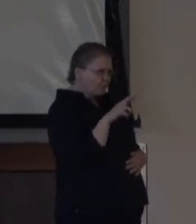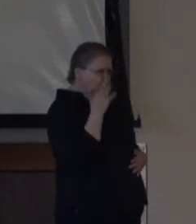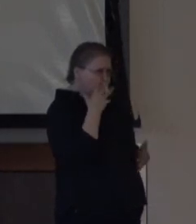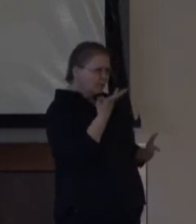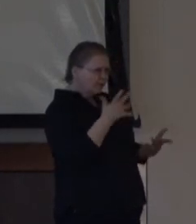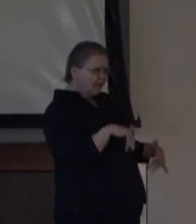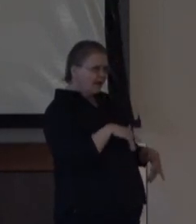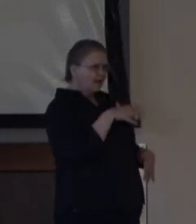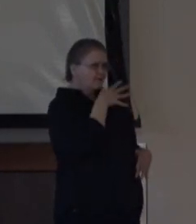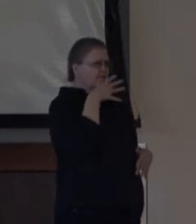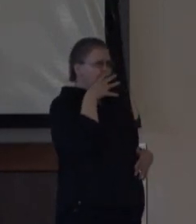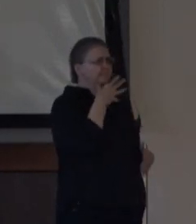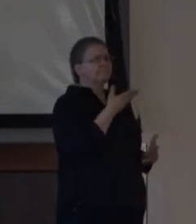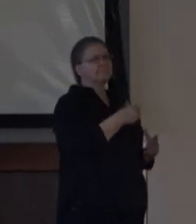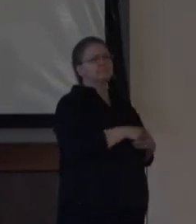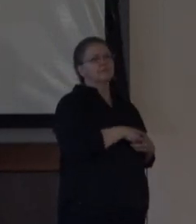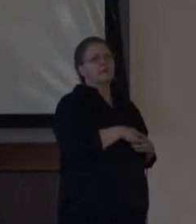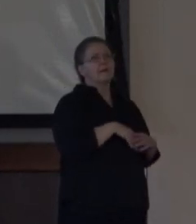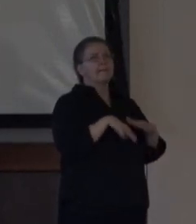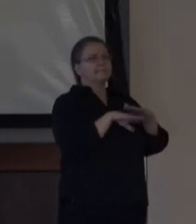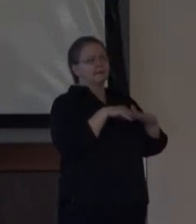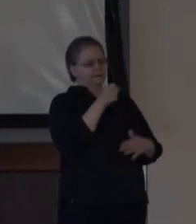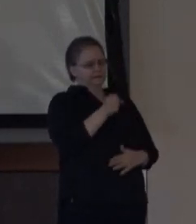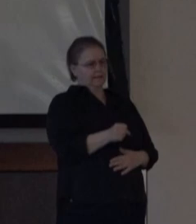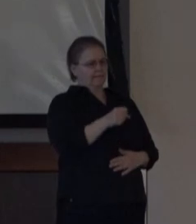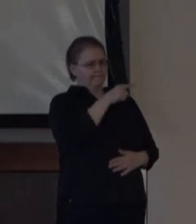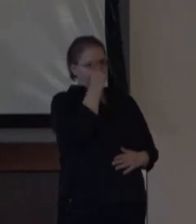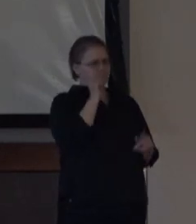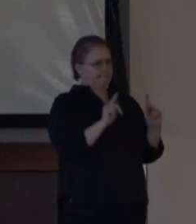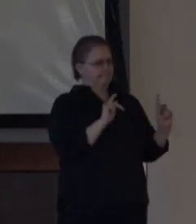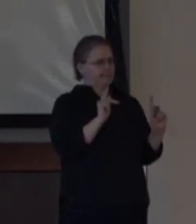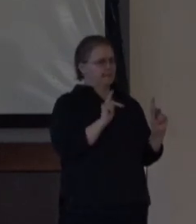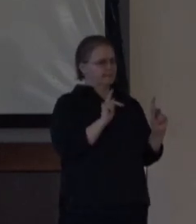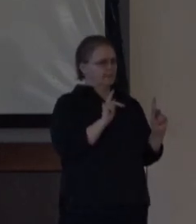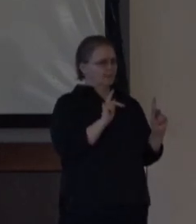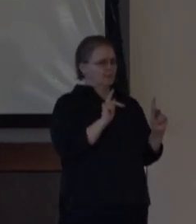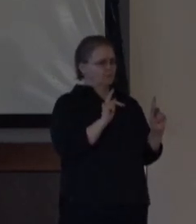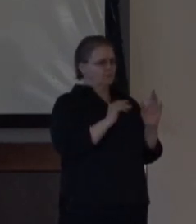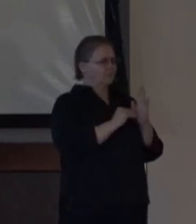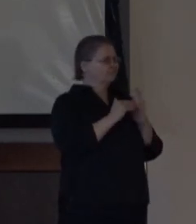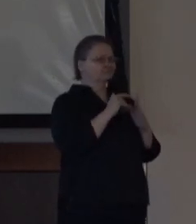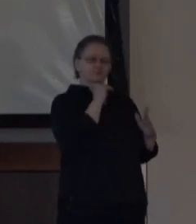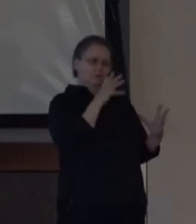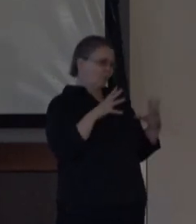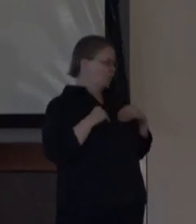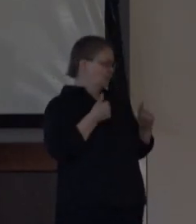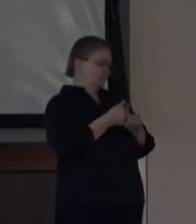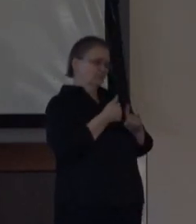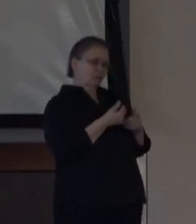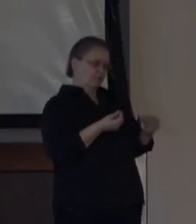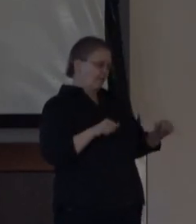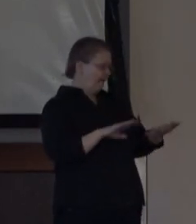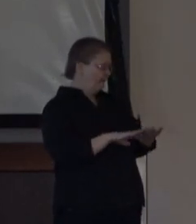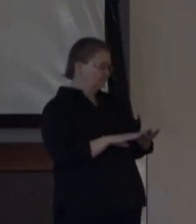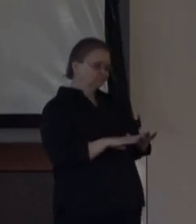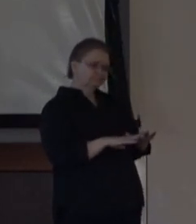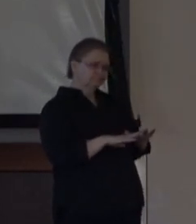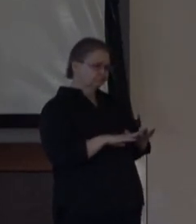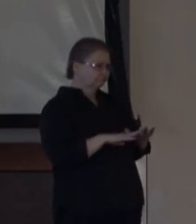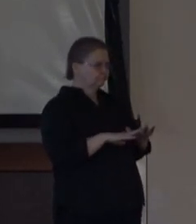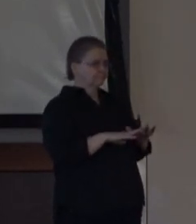So basically, in the South, black people oftentimes did not own their own land. They